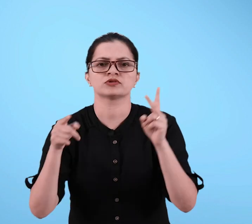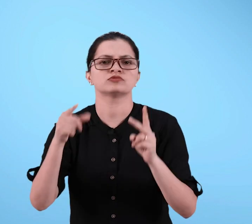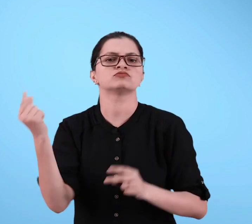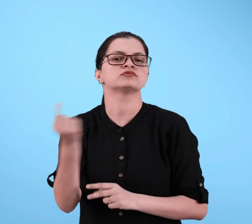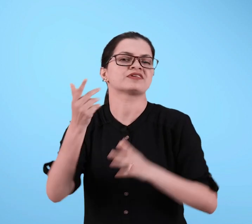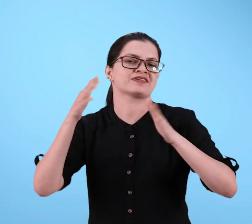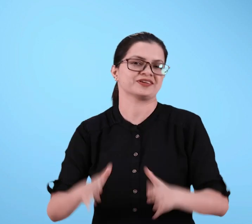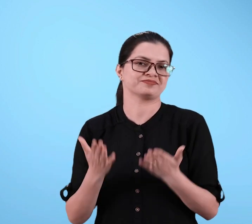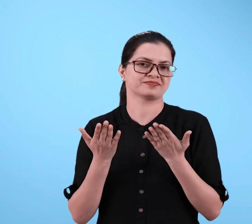fibers